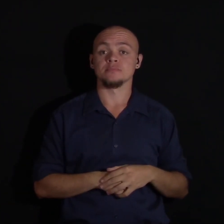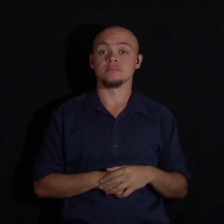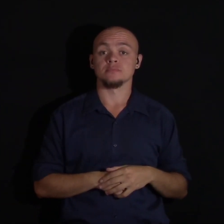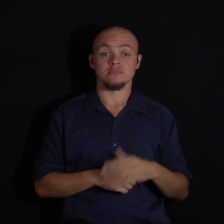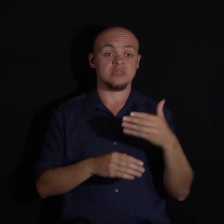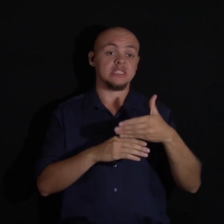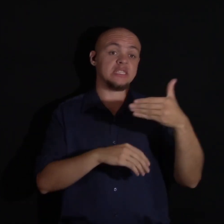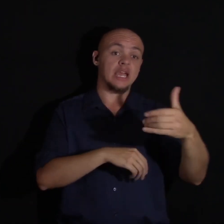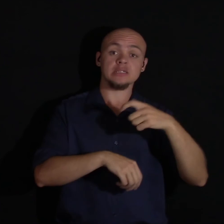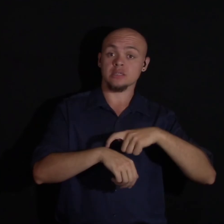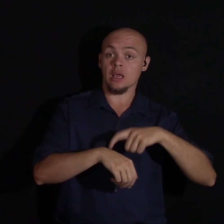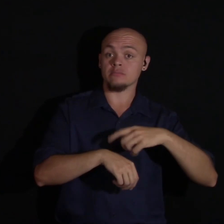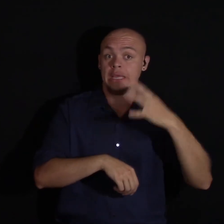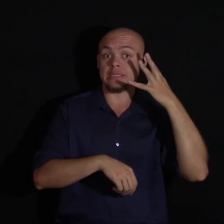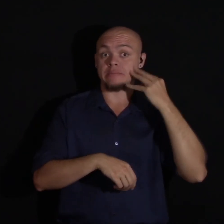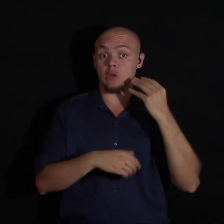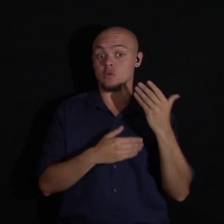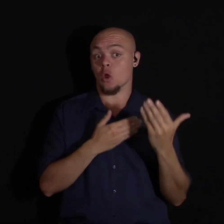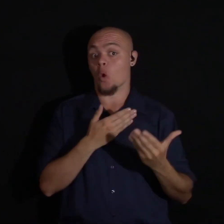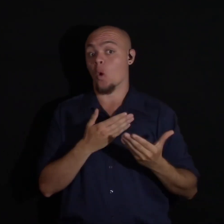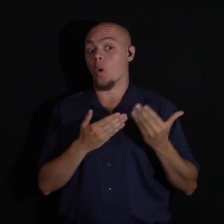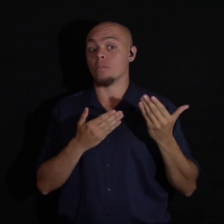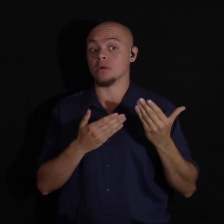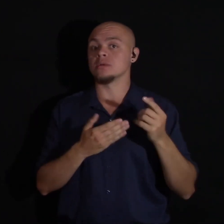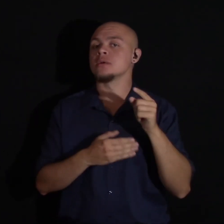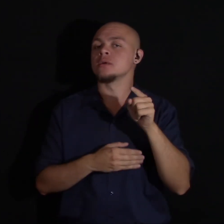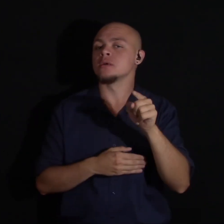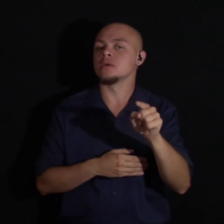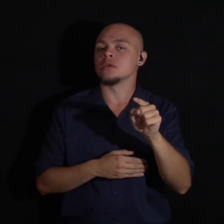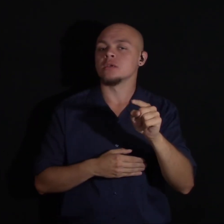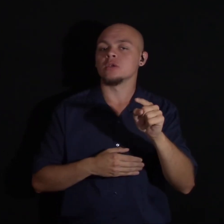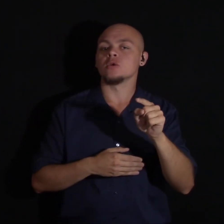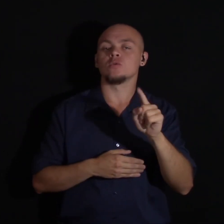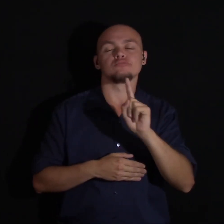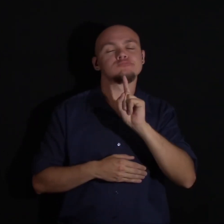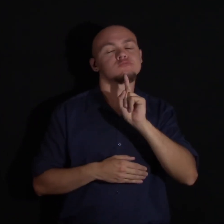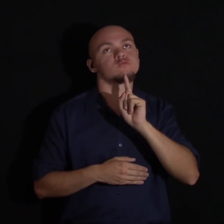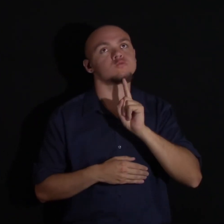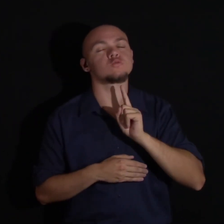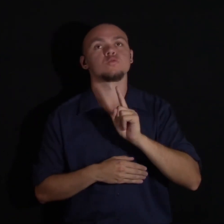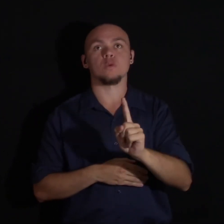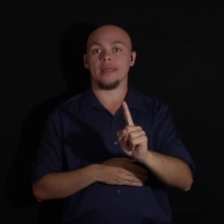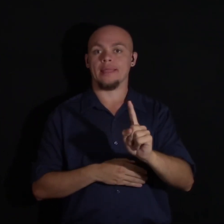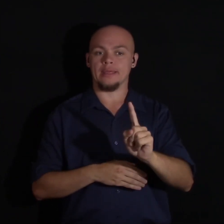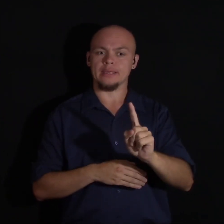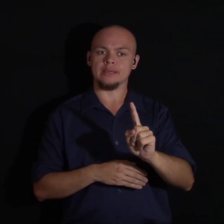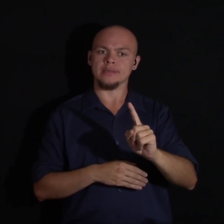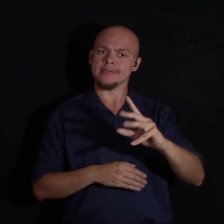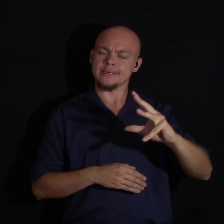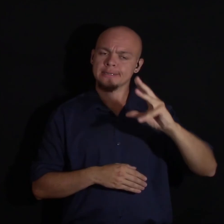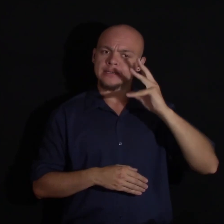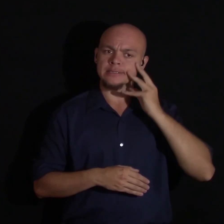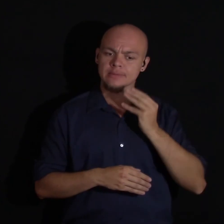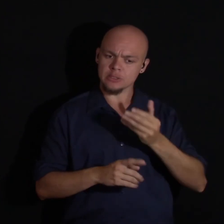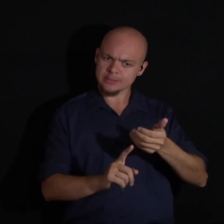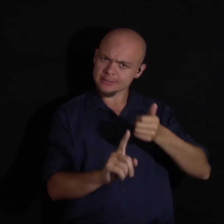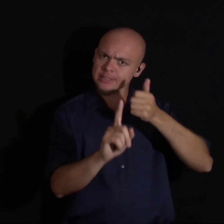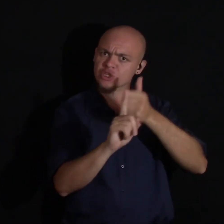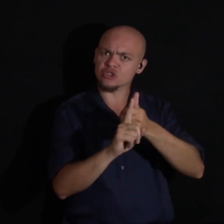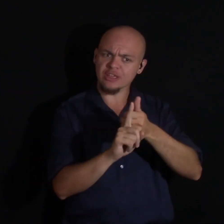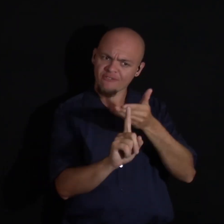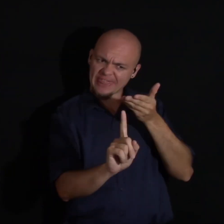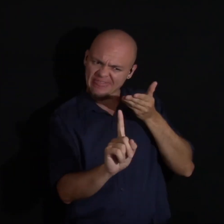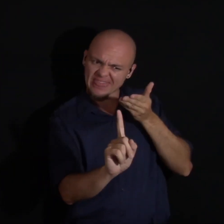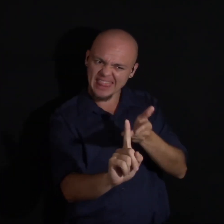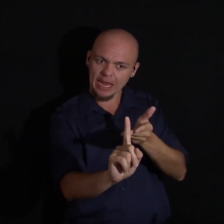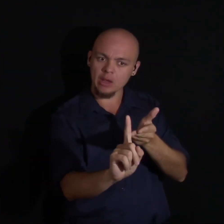on the brink of a sexual experience, see if you can let yourself really be there in exactly what is happening for